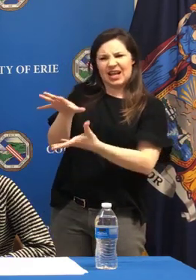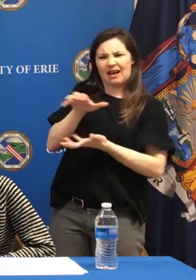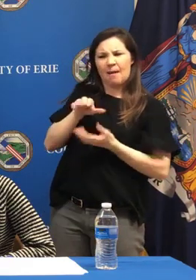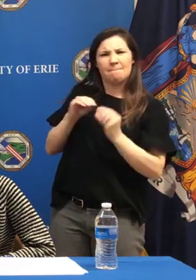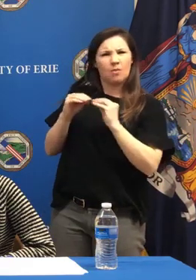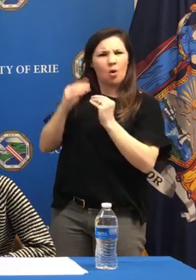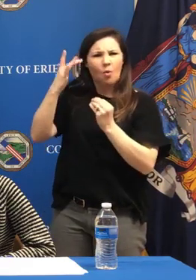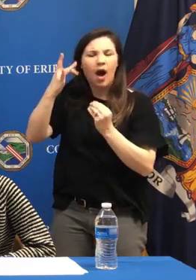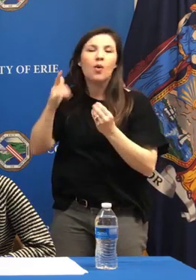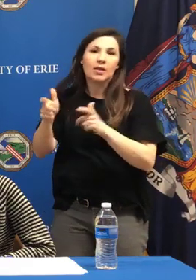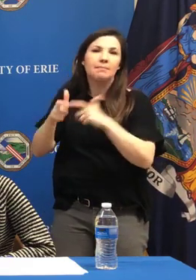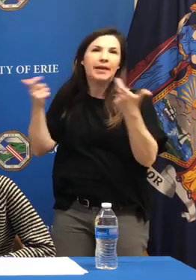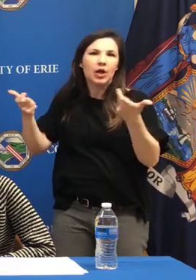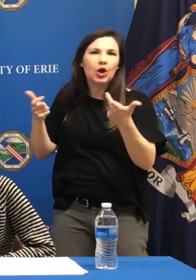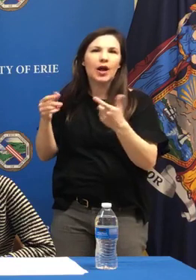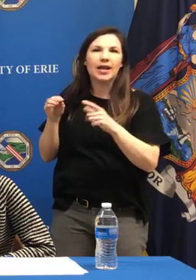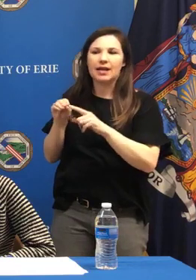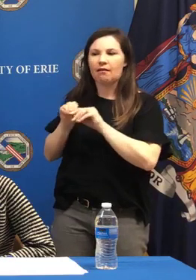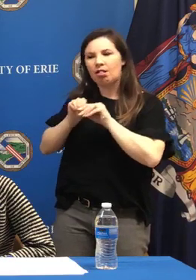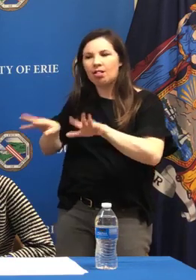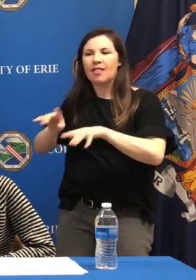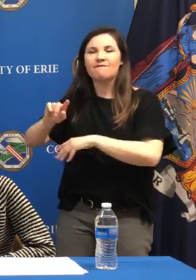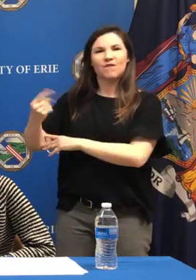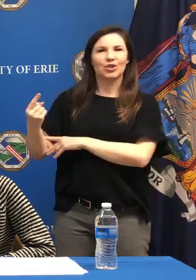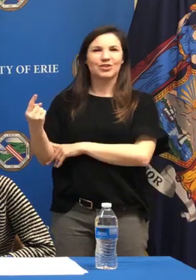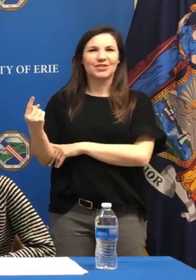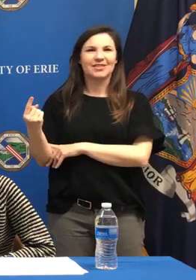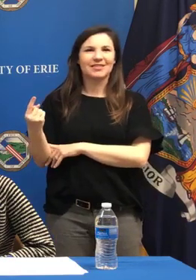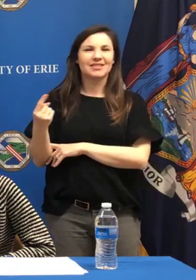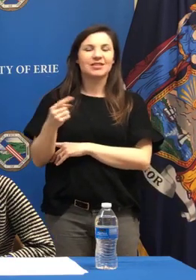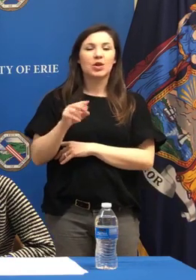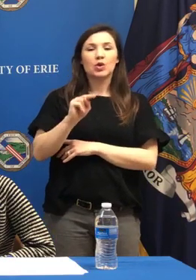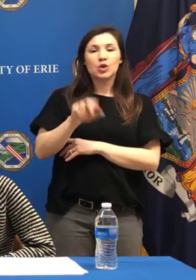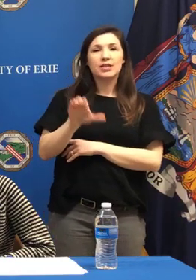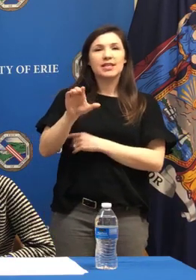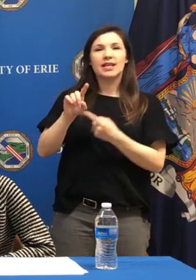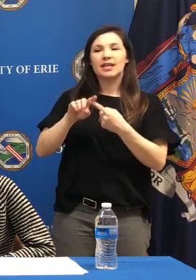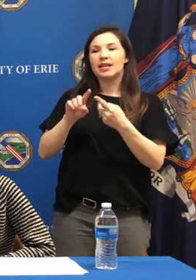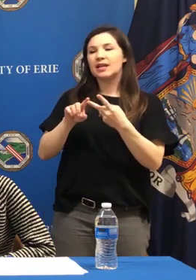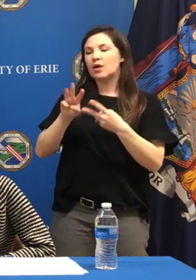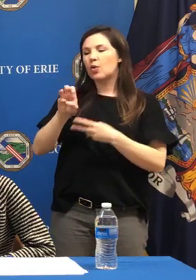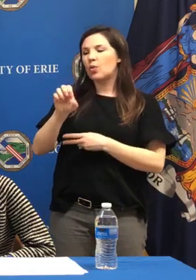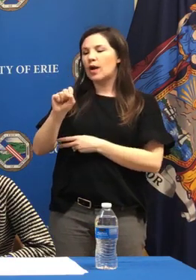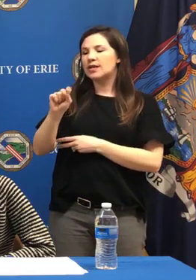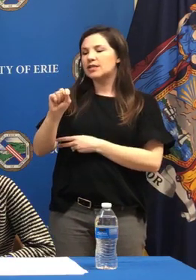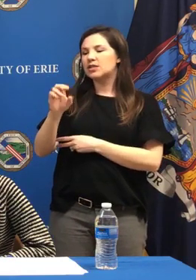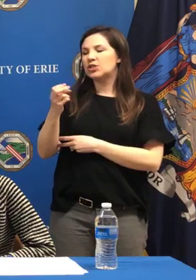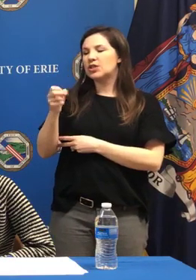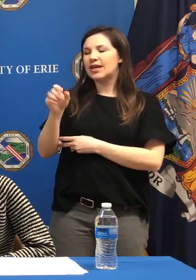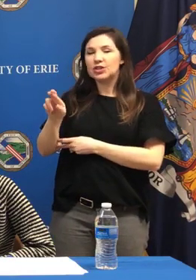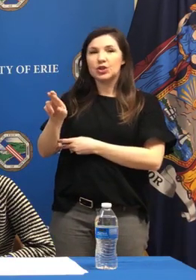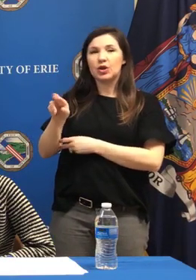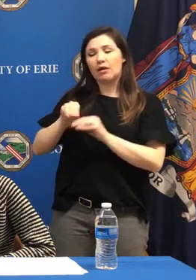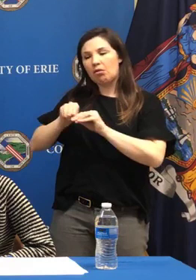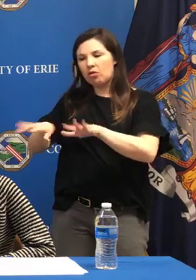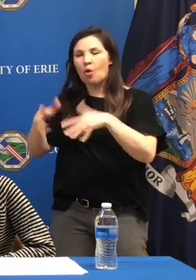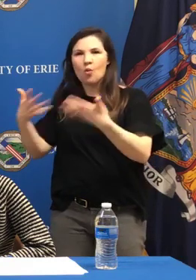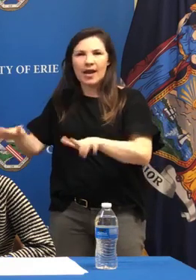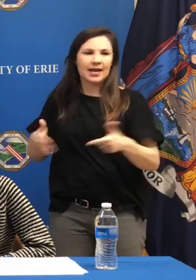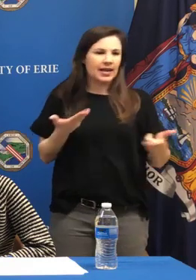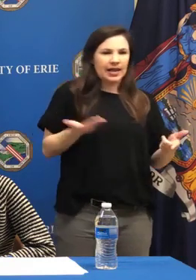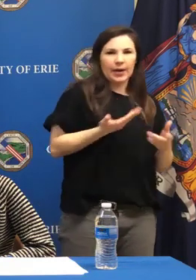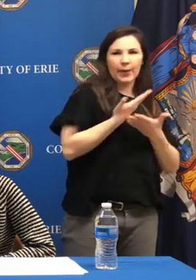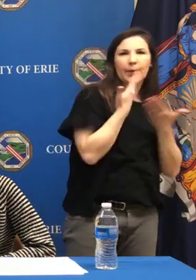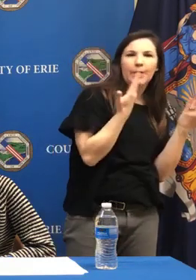bigger, and it also had the outbreak first. So New York City and Westchester County were having cases before we were even reporting cases.